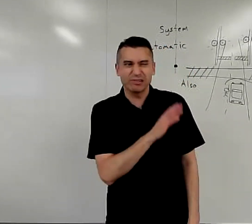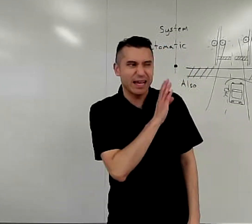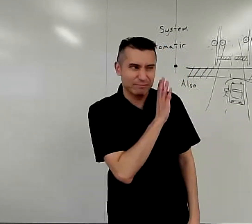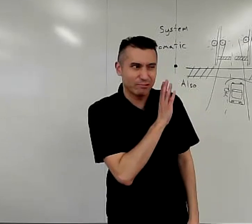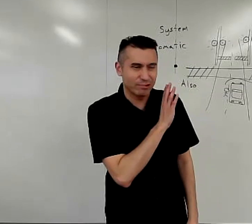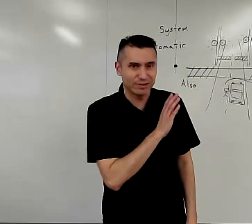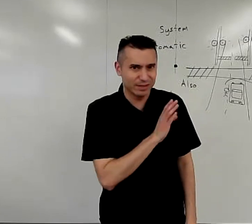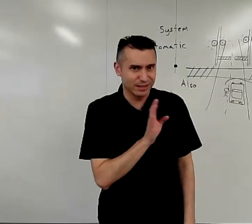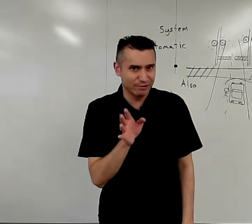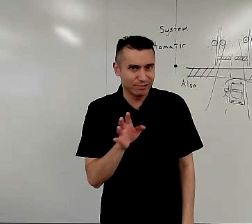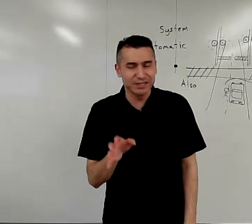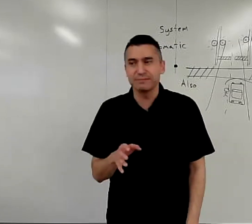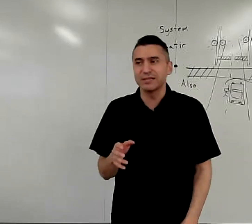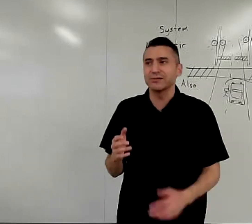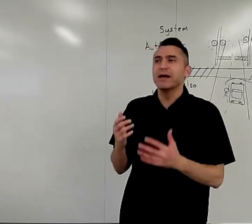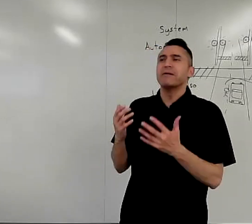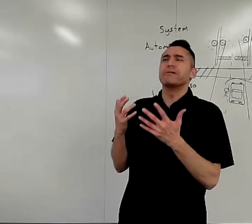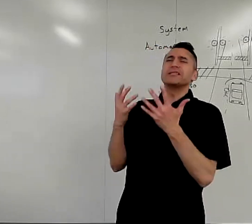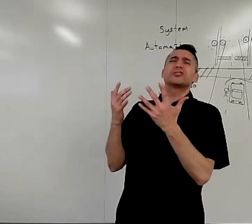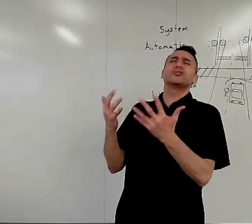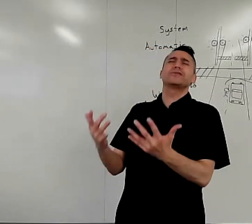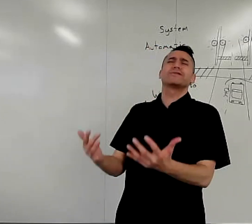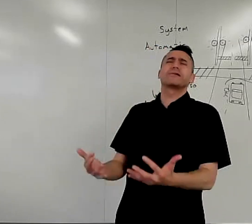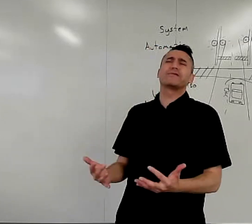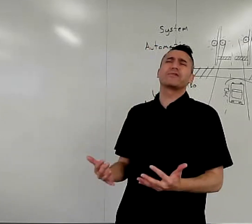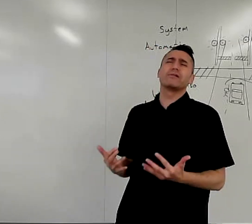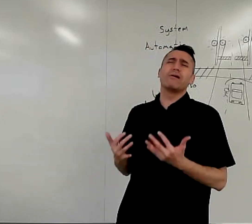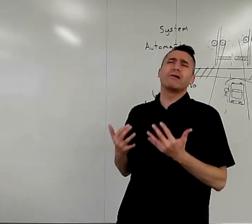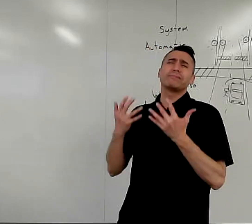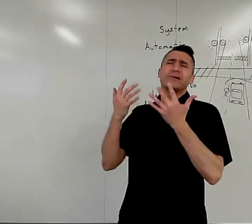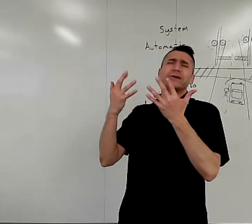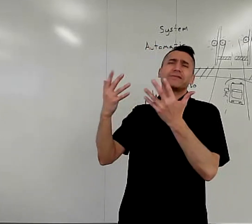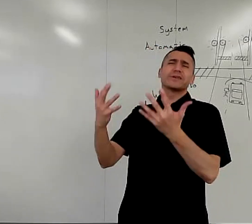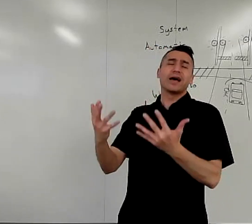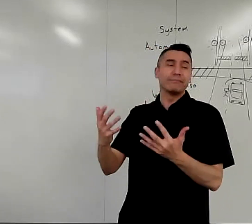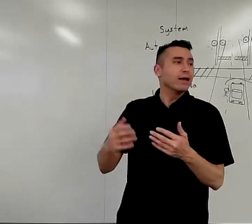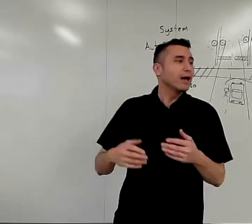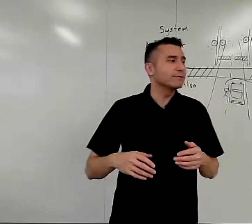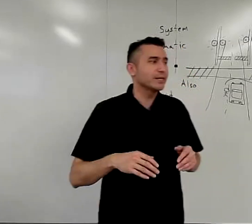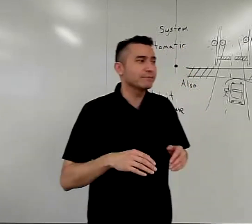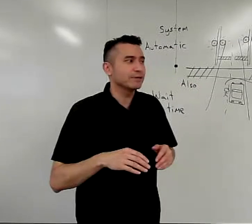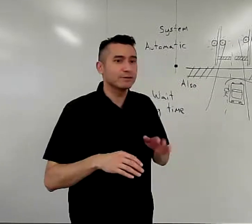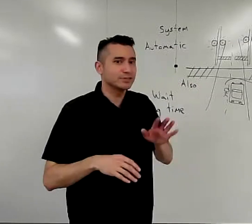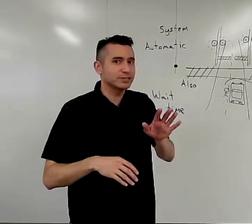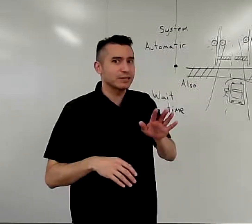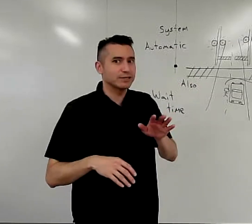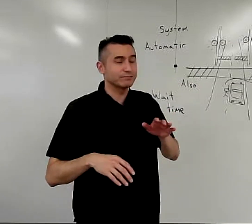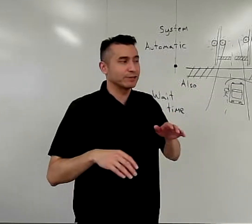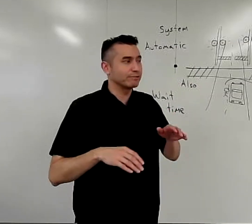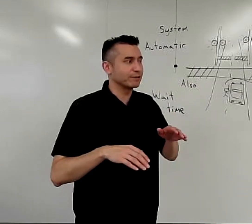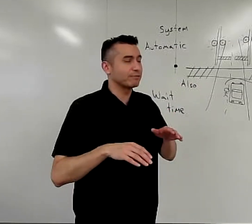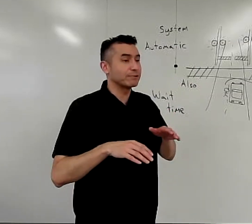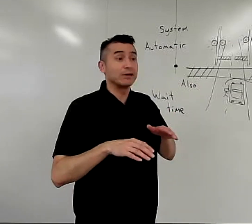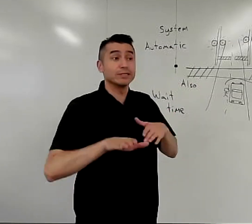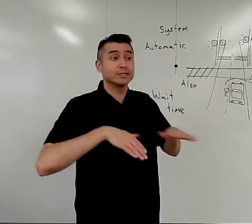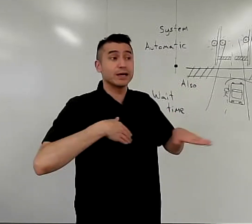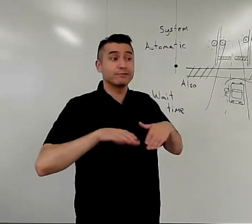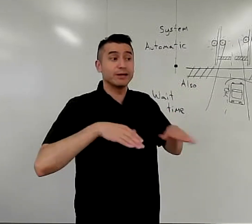look at it more later on this semester. What it means to do the verb for a long period of time. Does anyone, just really quickly while we're here, this sign right